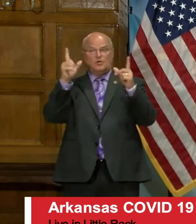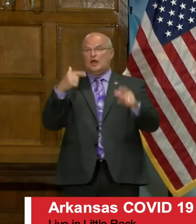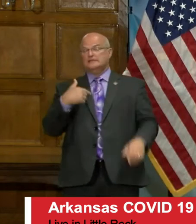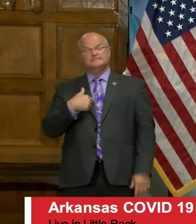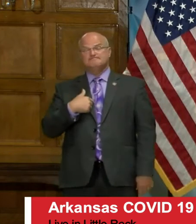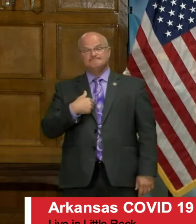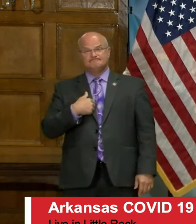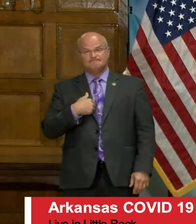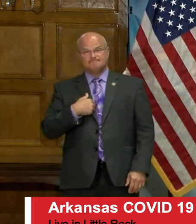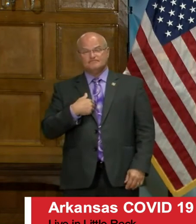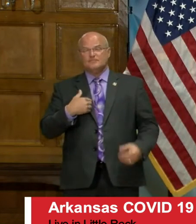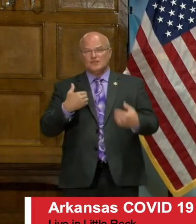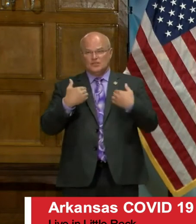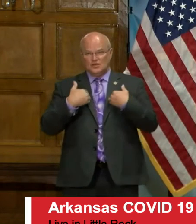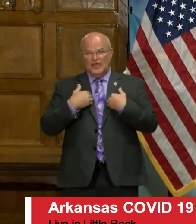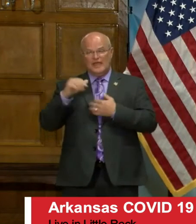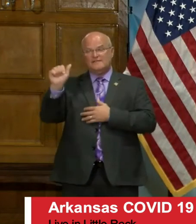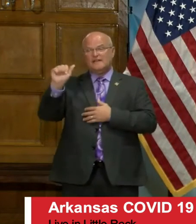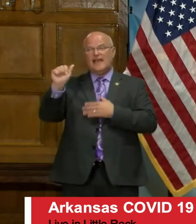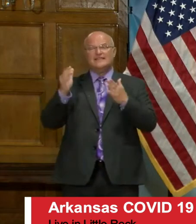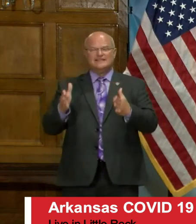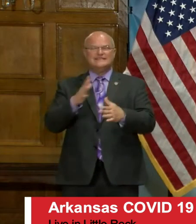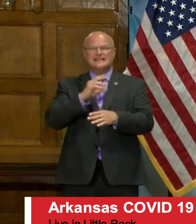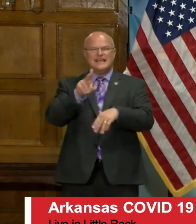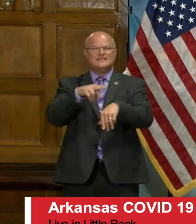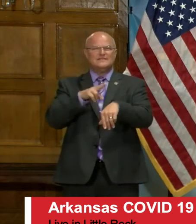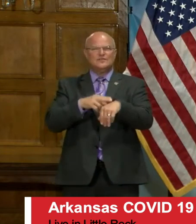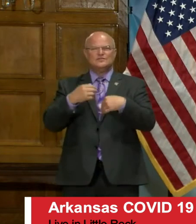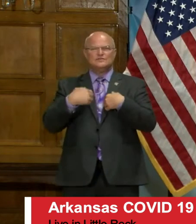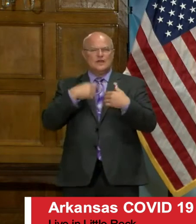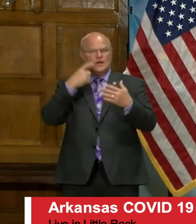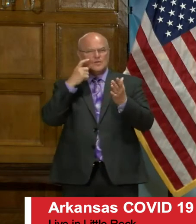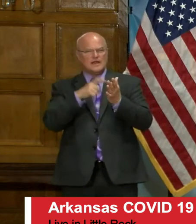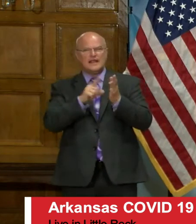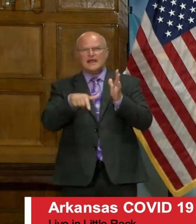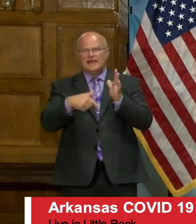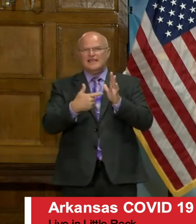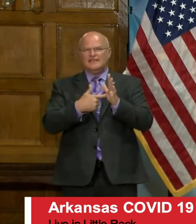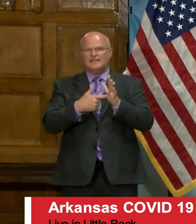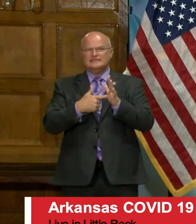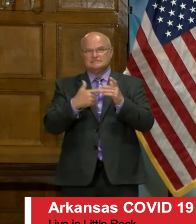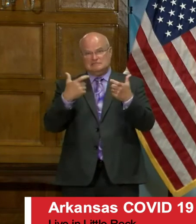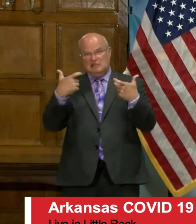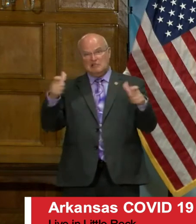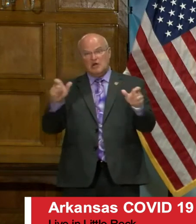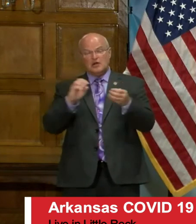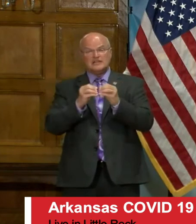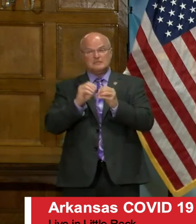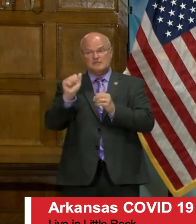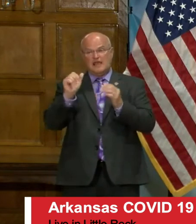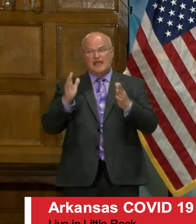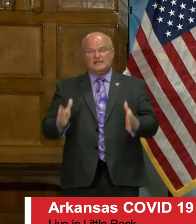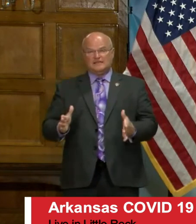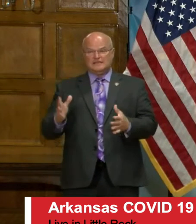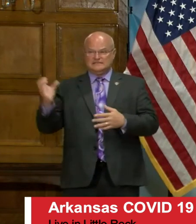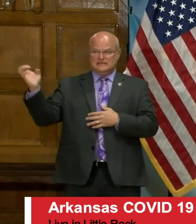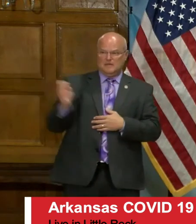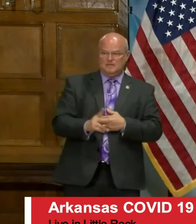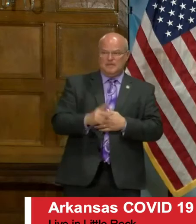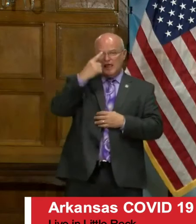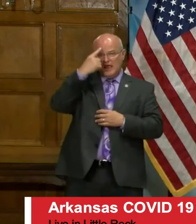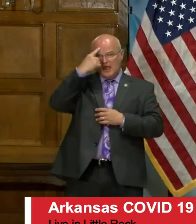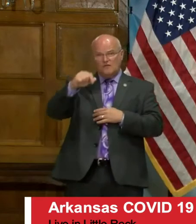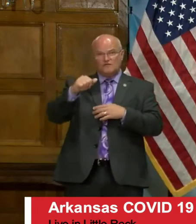surprise. You have athletes, and of course you got to recognize this is a fairly large number of athletes will be coming back